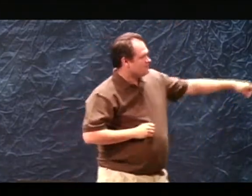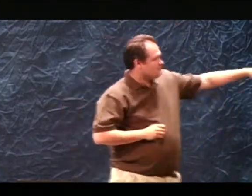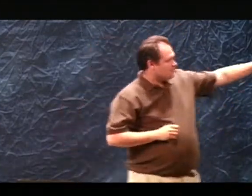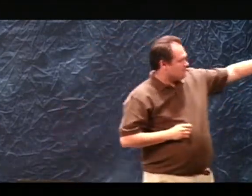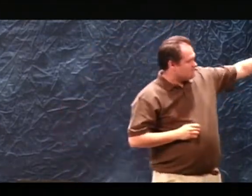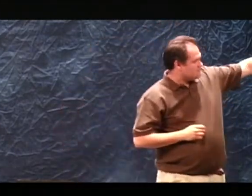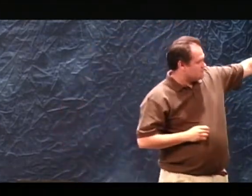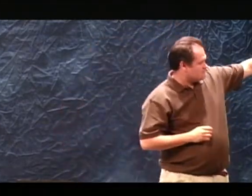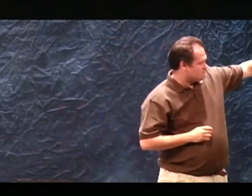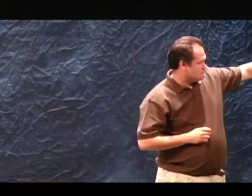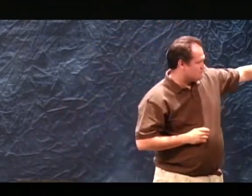christ